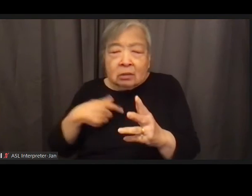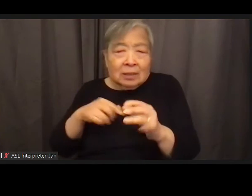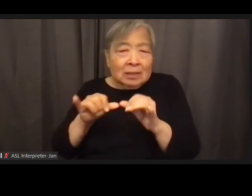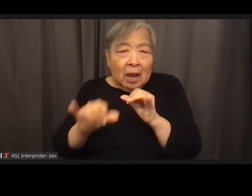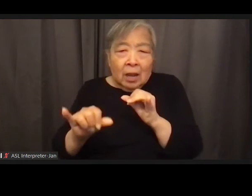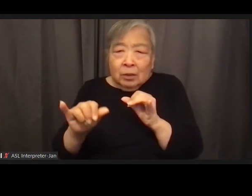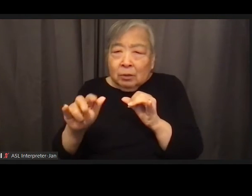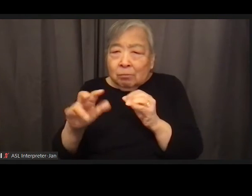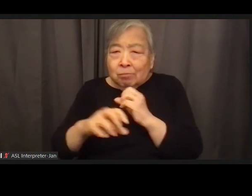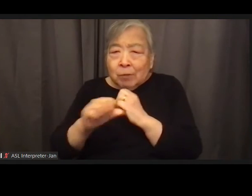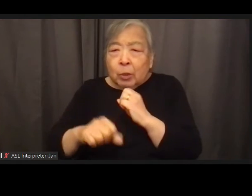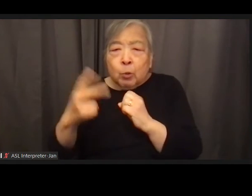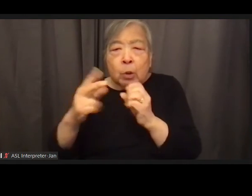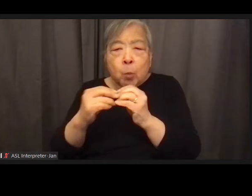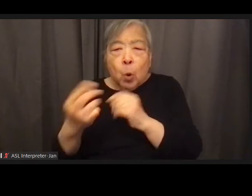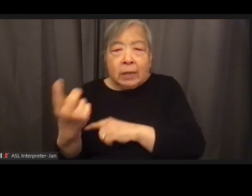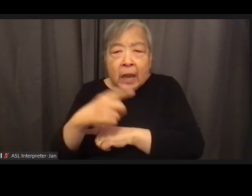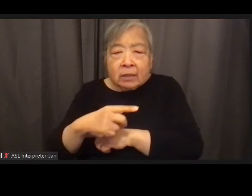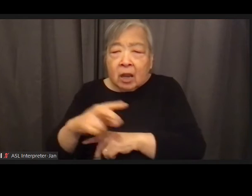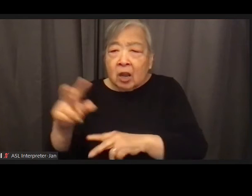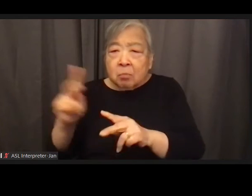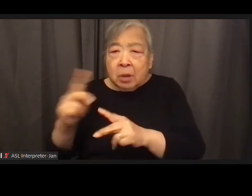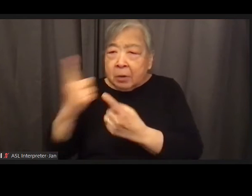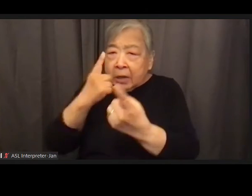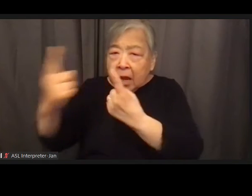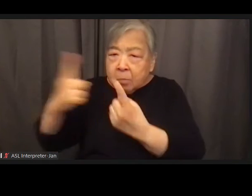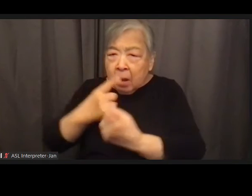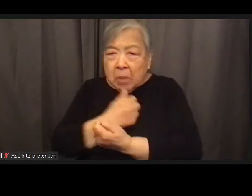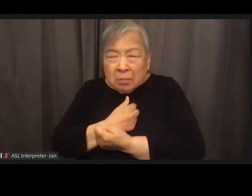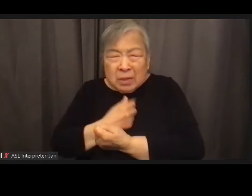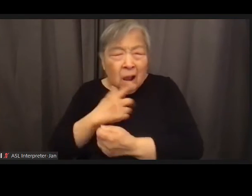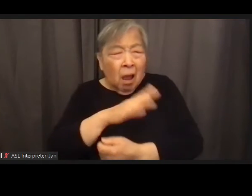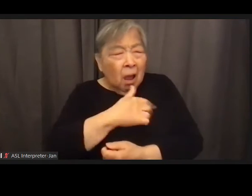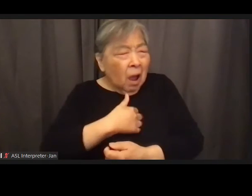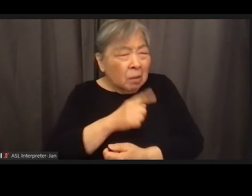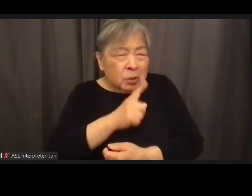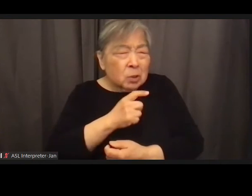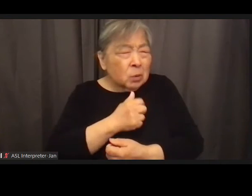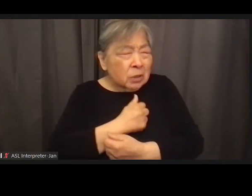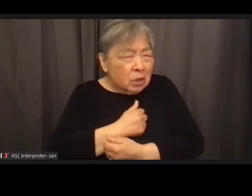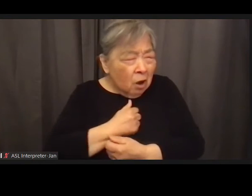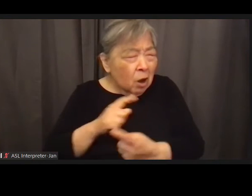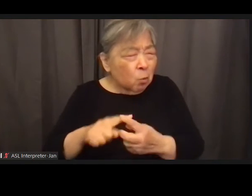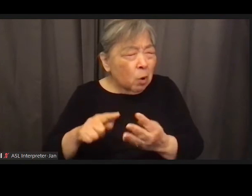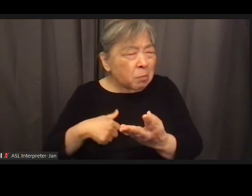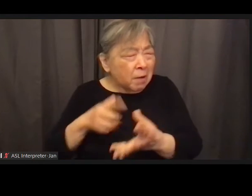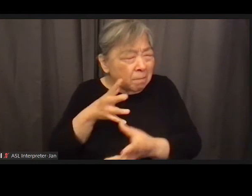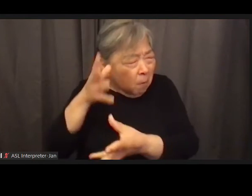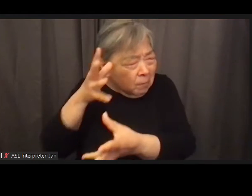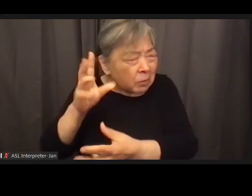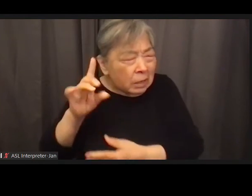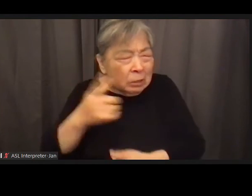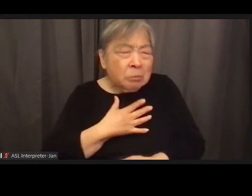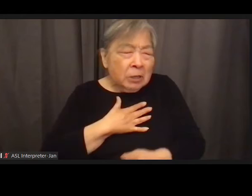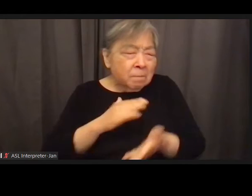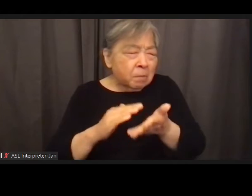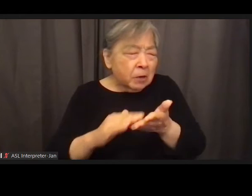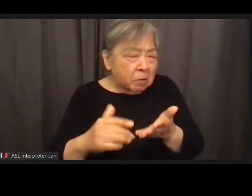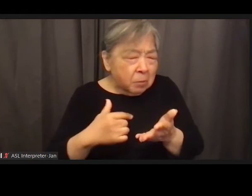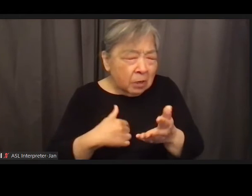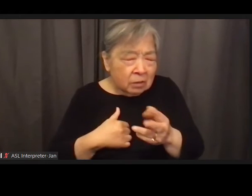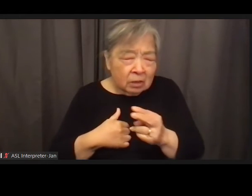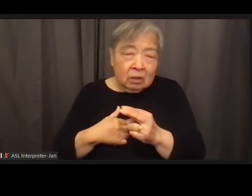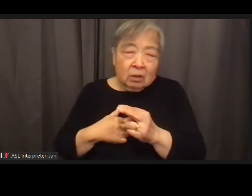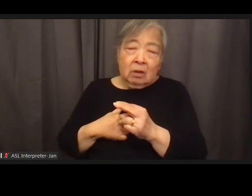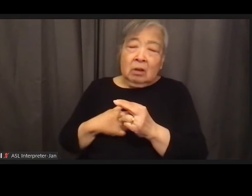say, I'm so sorry about what my forefathers did. I want you to forgive me. So it was